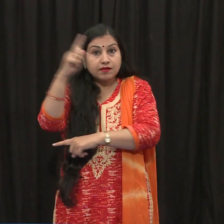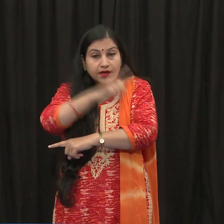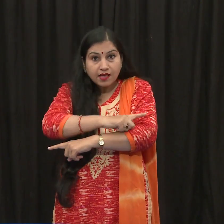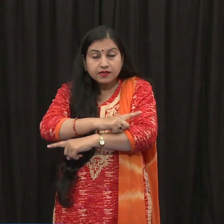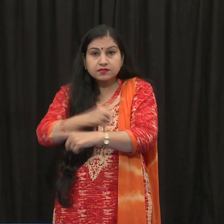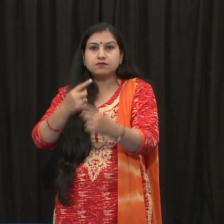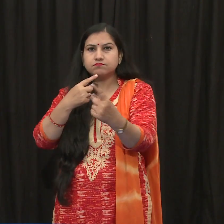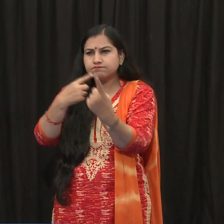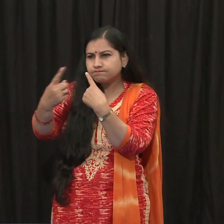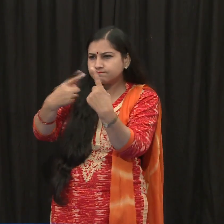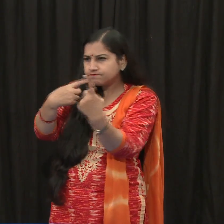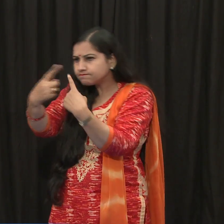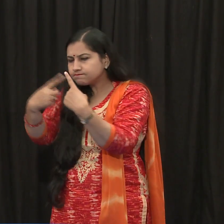the Constitution.